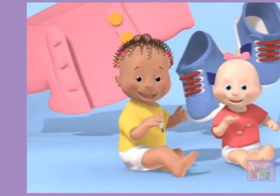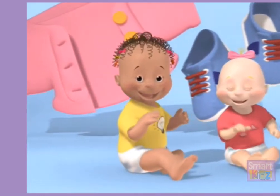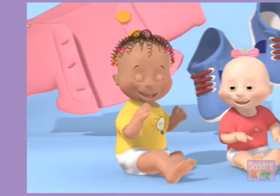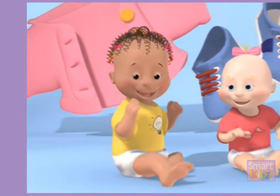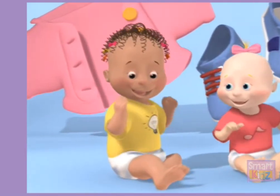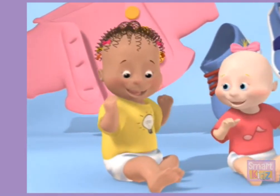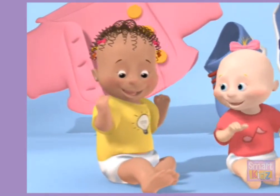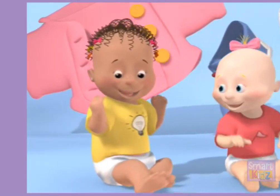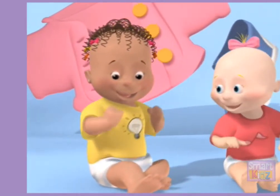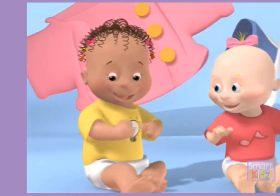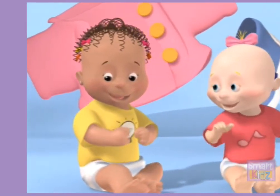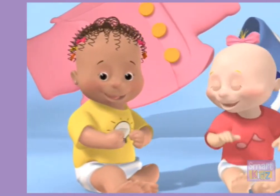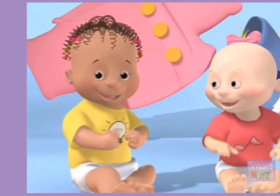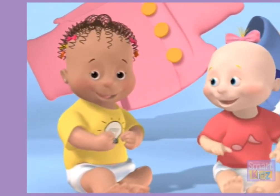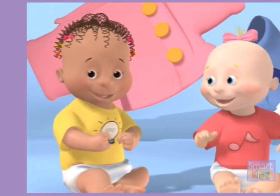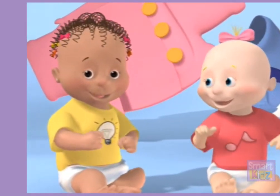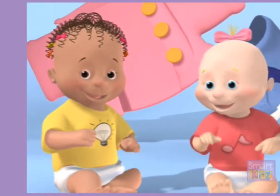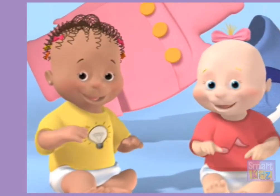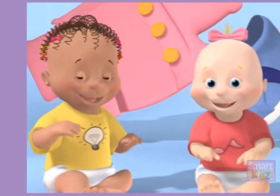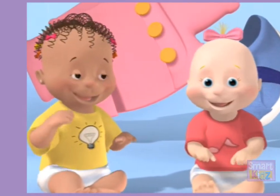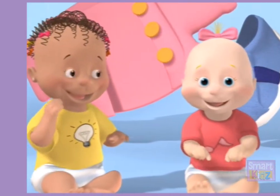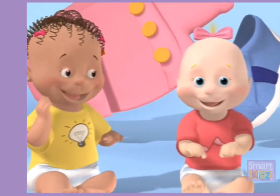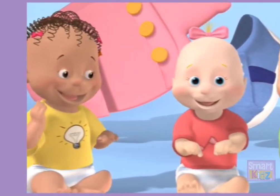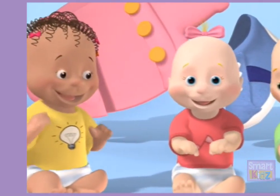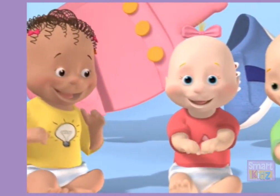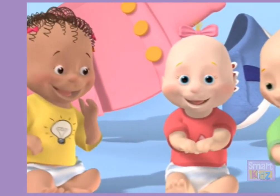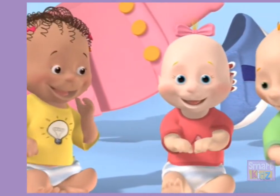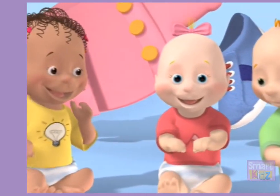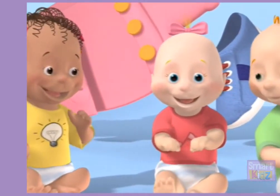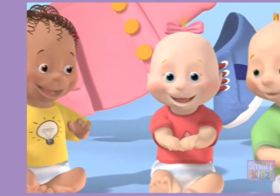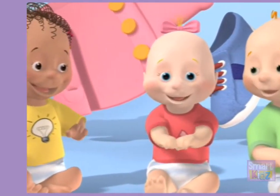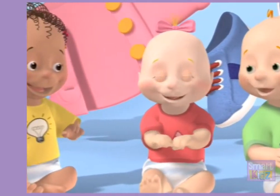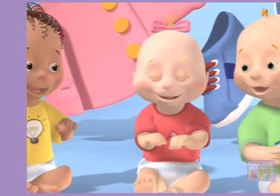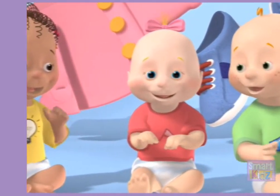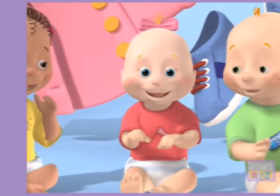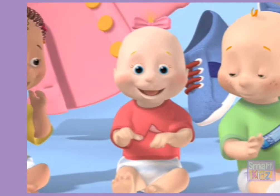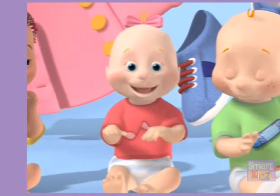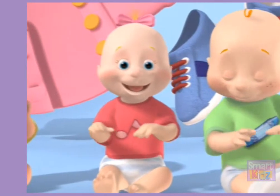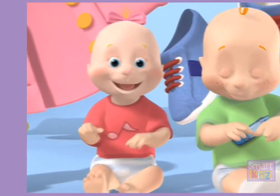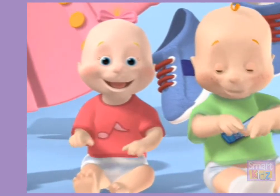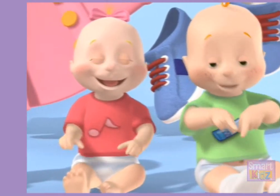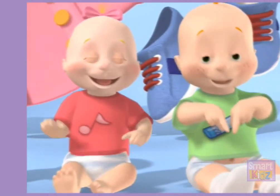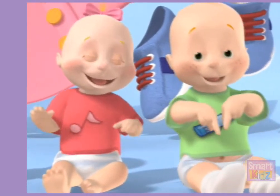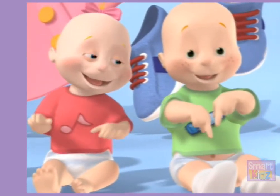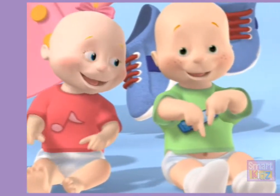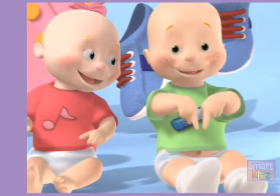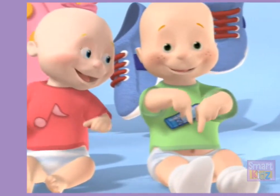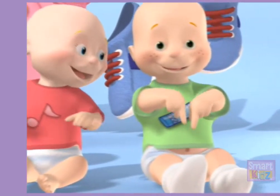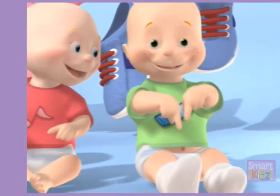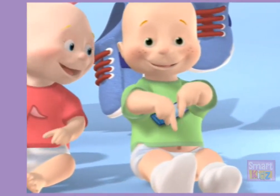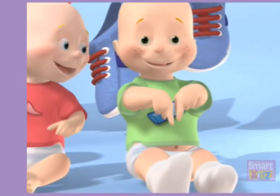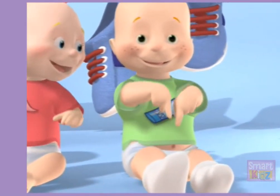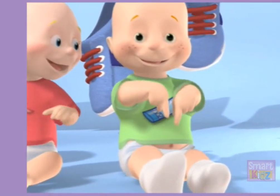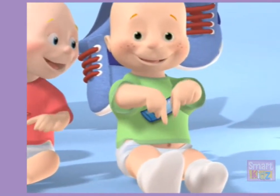Sunshine knows the sign for coat. Songbird will teach you shoes. Squiggles will show you the sign for